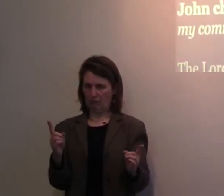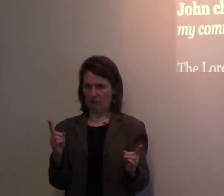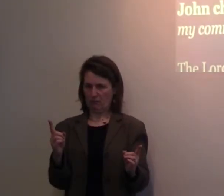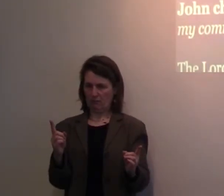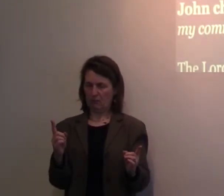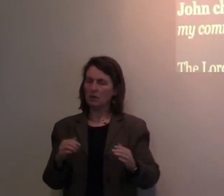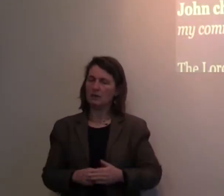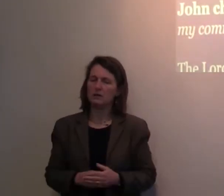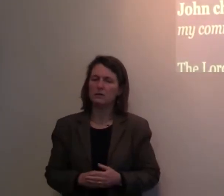quote.